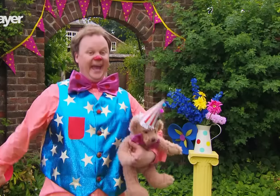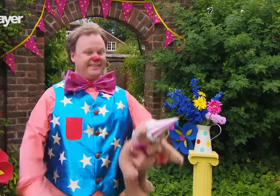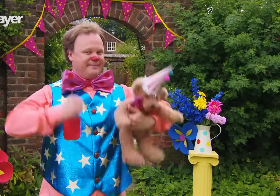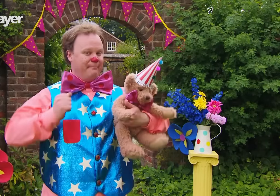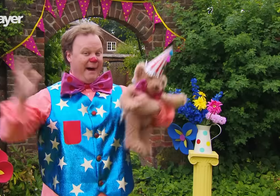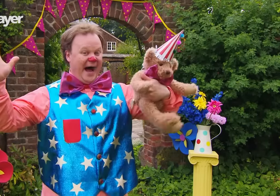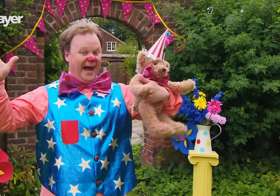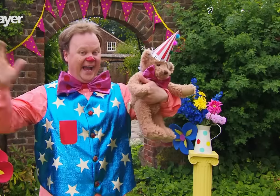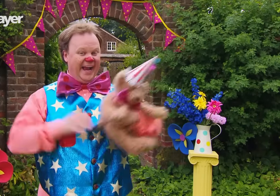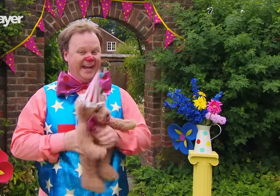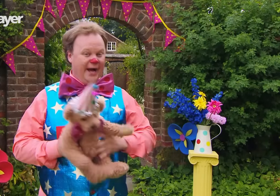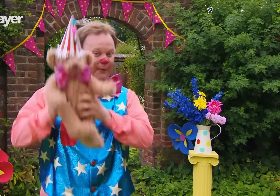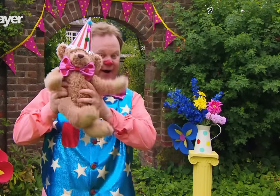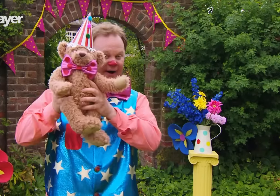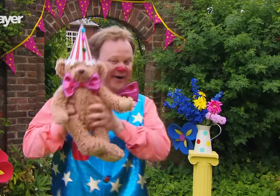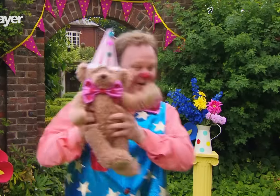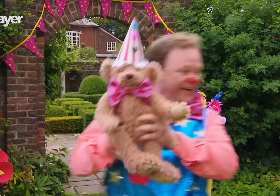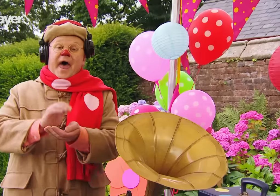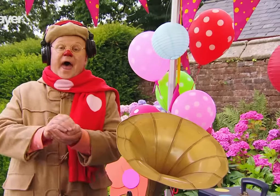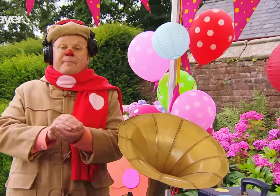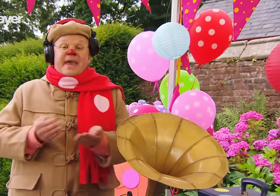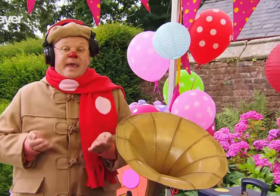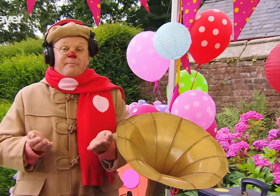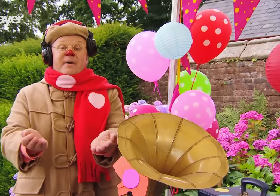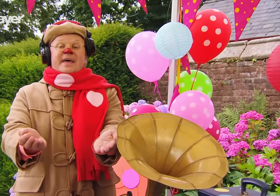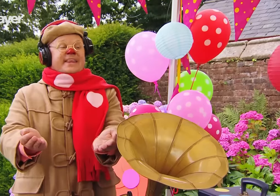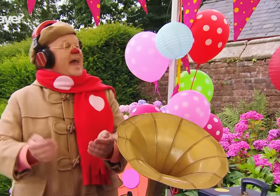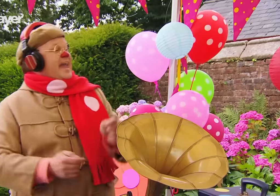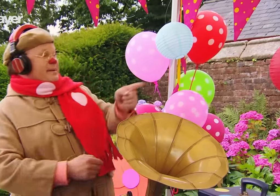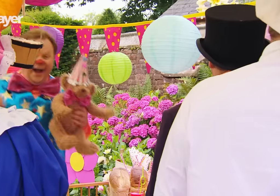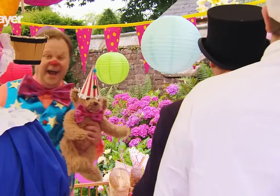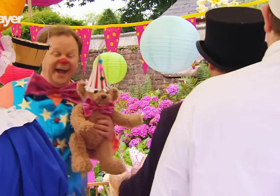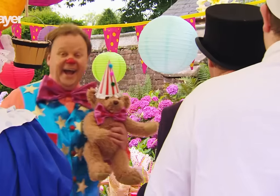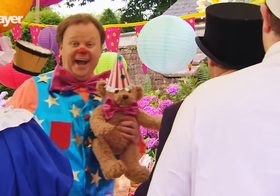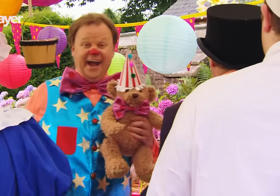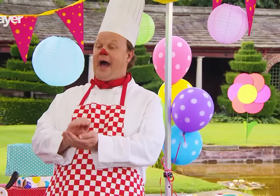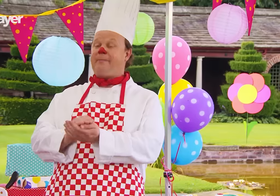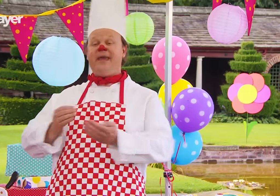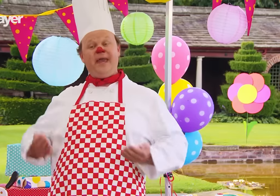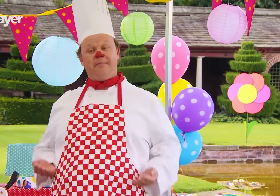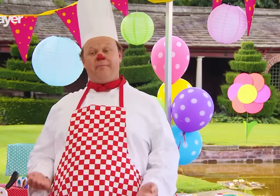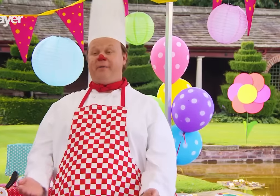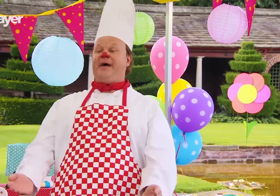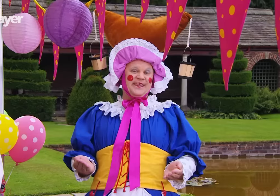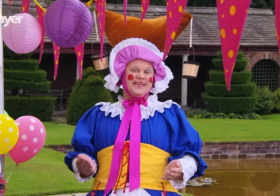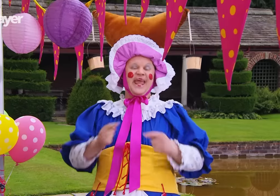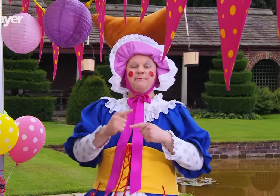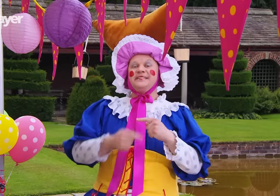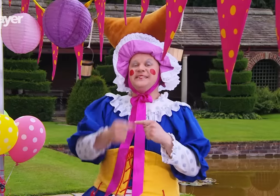It's mine! Woohoo! Happy birthday, the boy! Happy birthday, Mr.